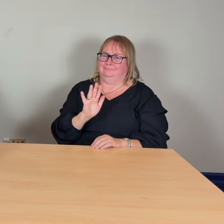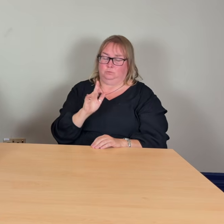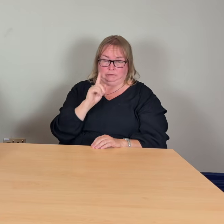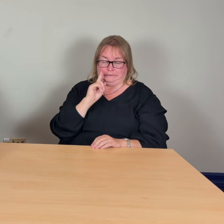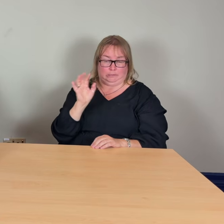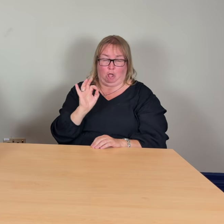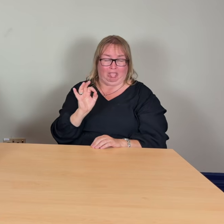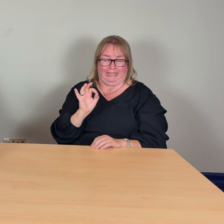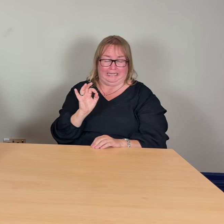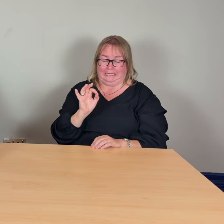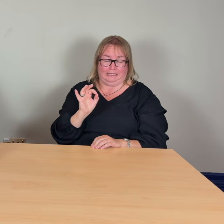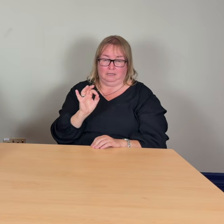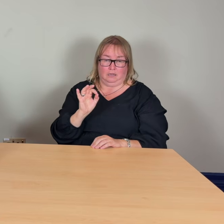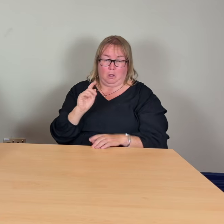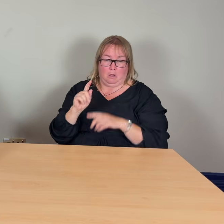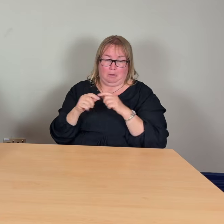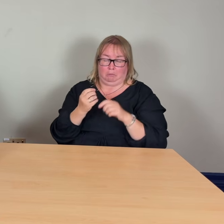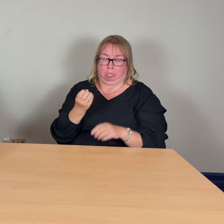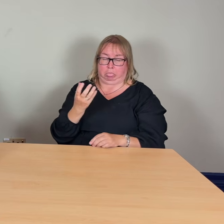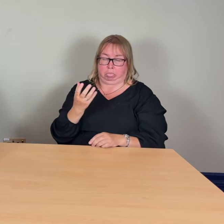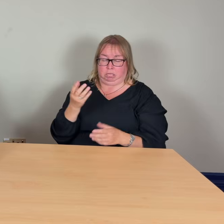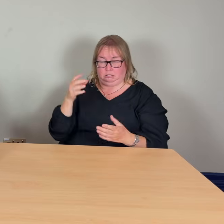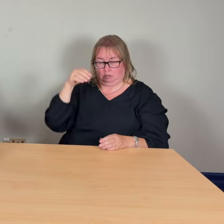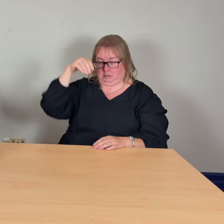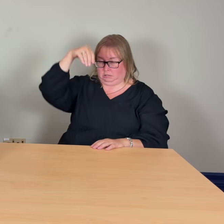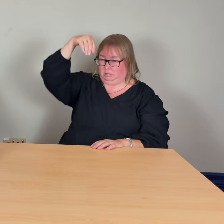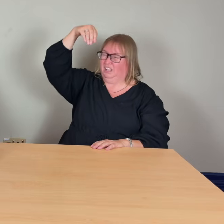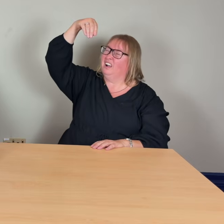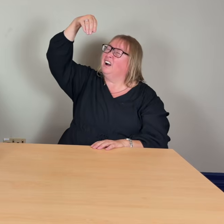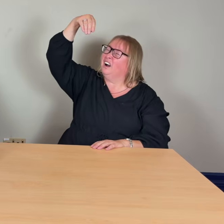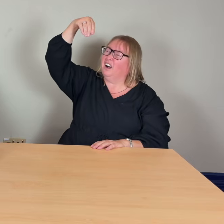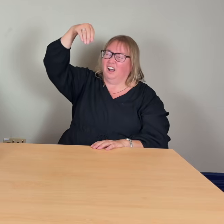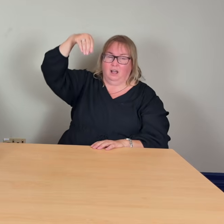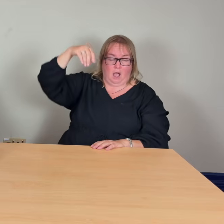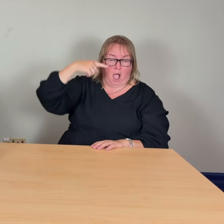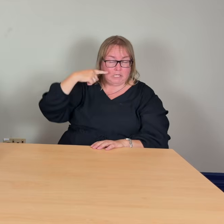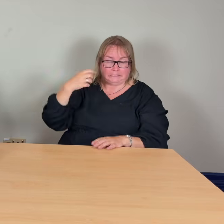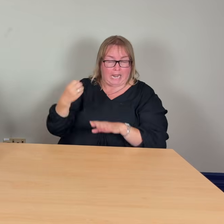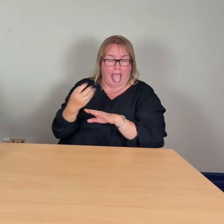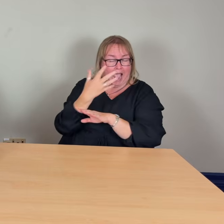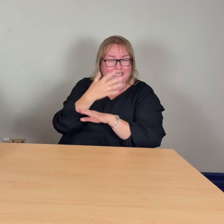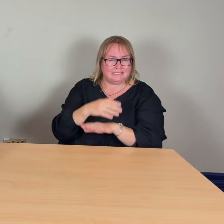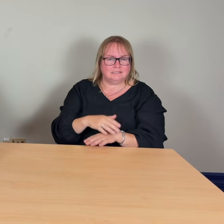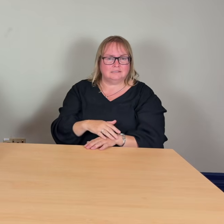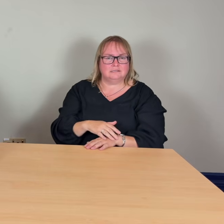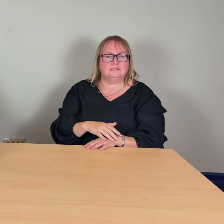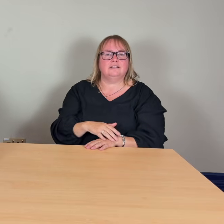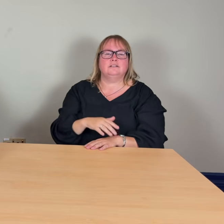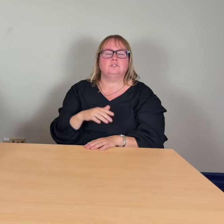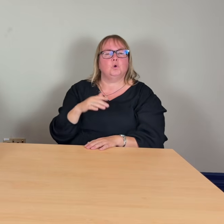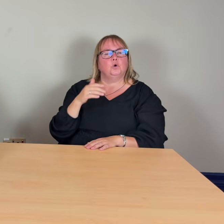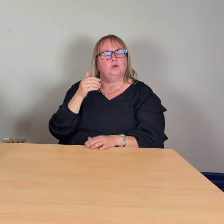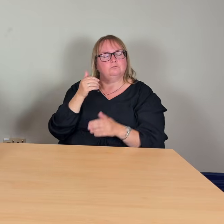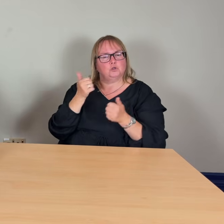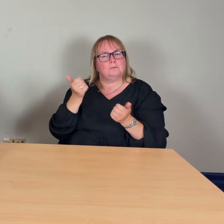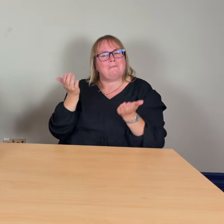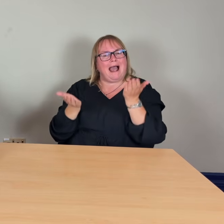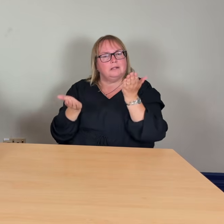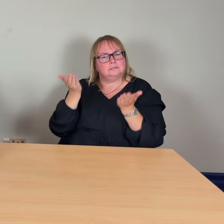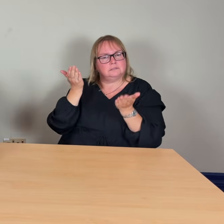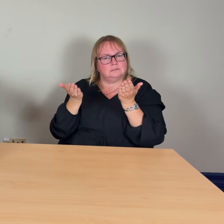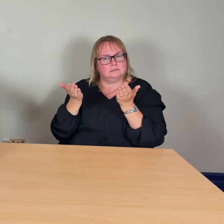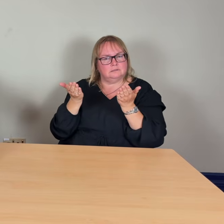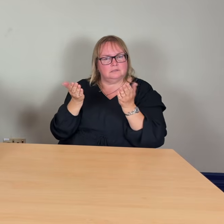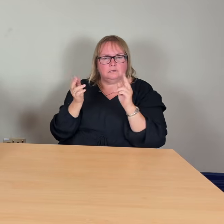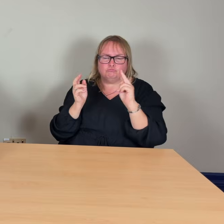Don't cover it completely in lots and lots of designs, otherwise you won't see the light shining through there. You want that contrast between